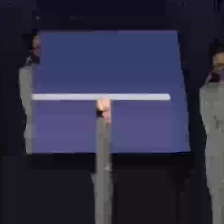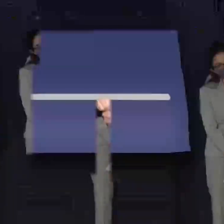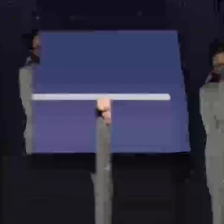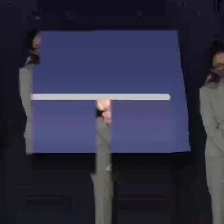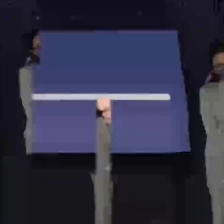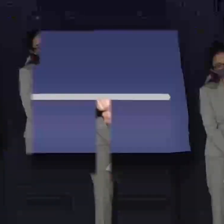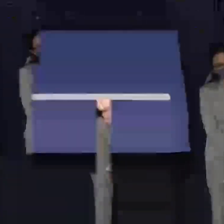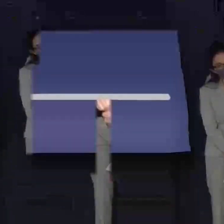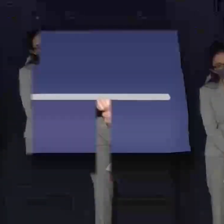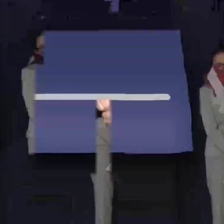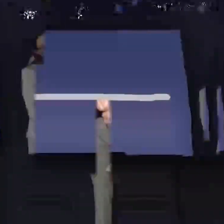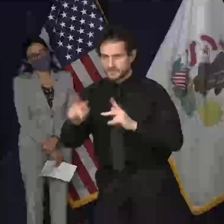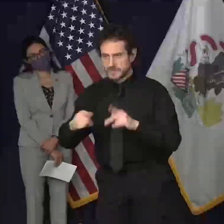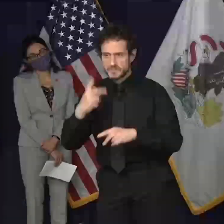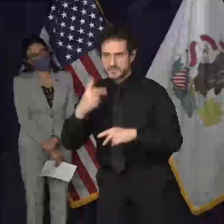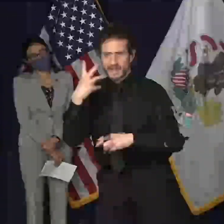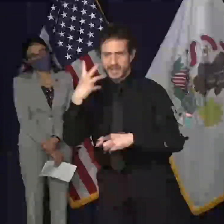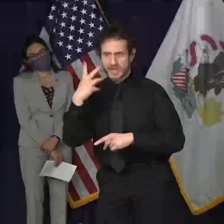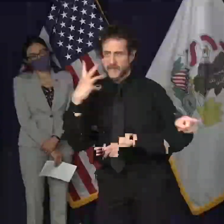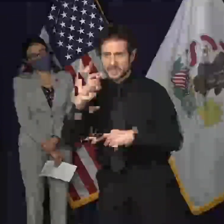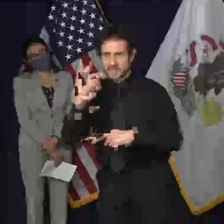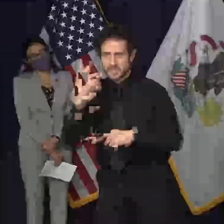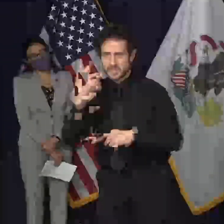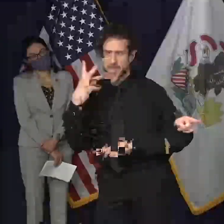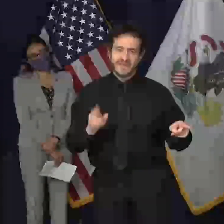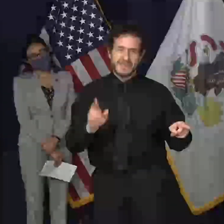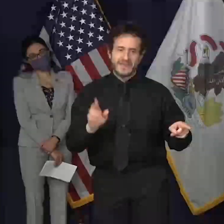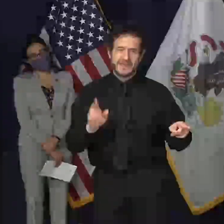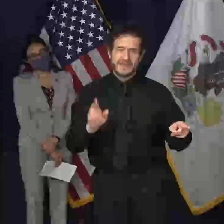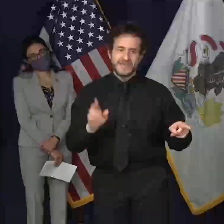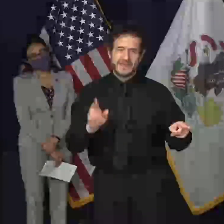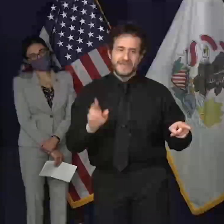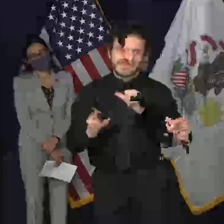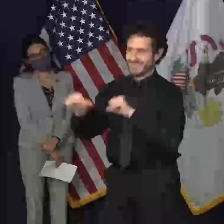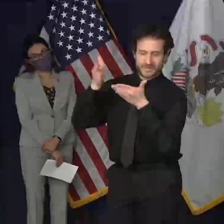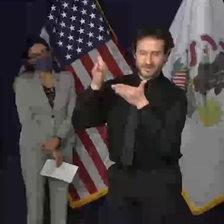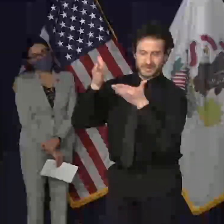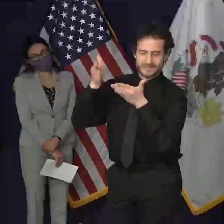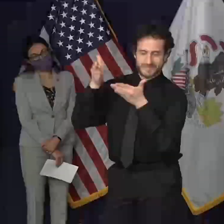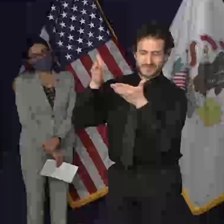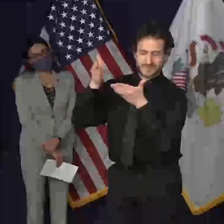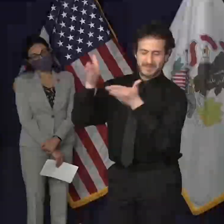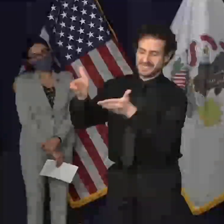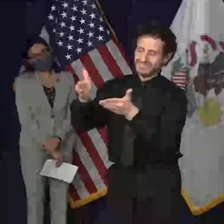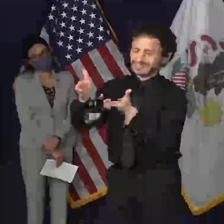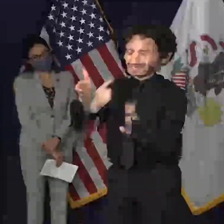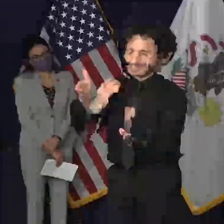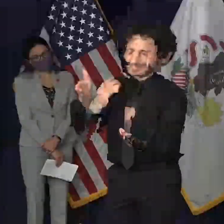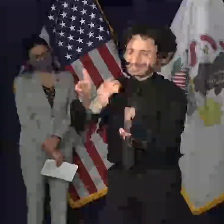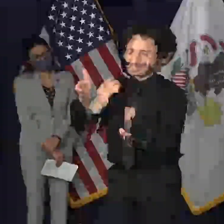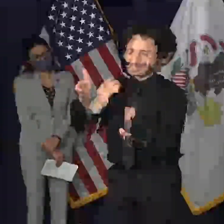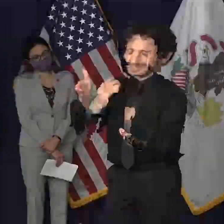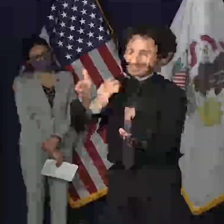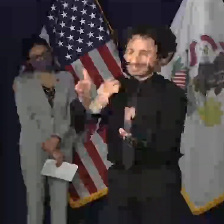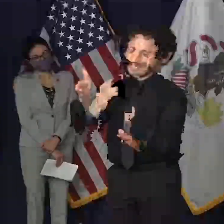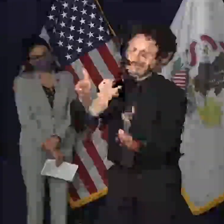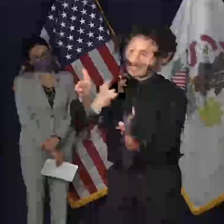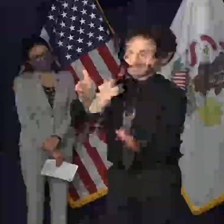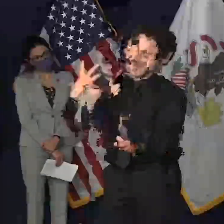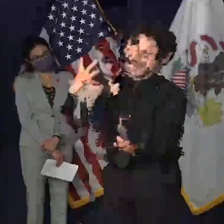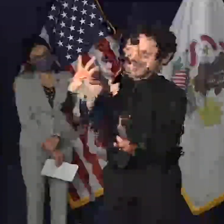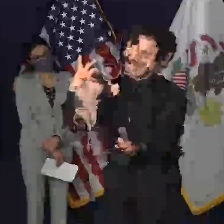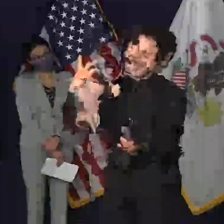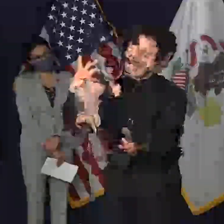that? That's not been the recommendation, again, of the epidemiologists. And, you know, curbside delivery,